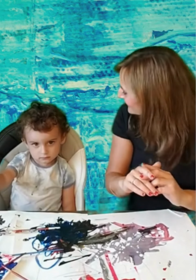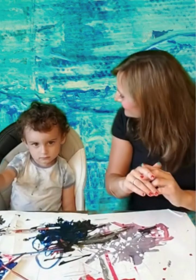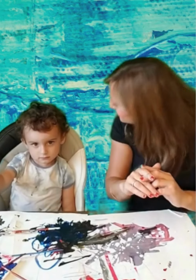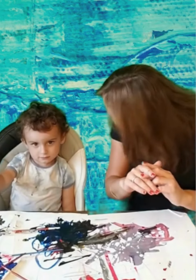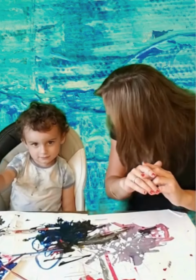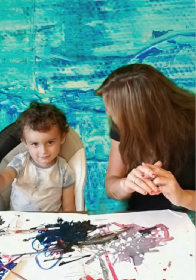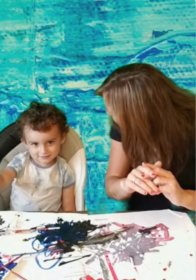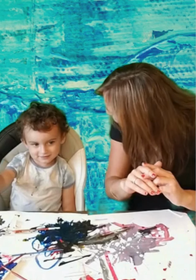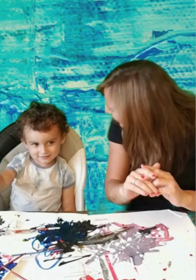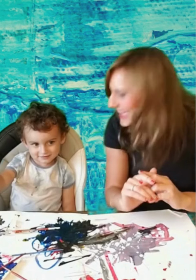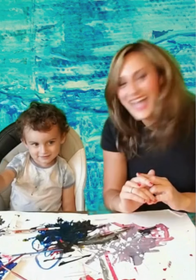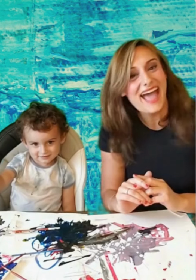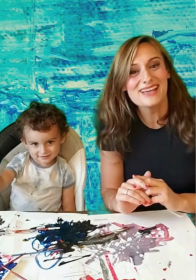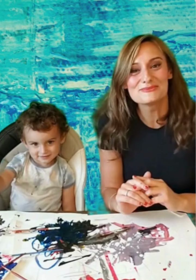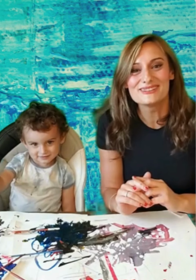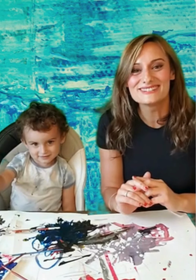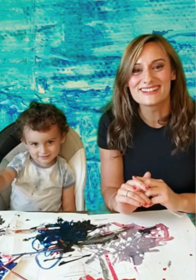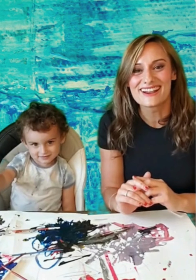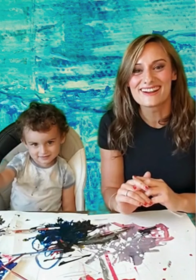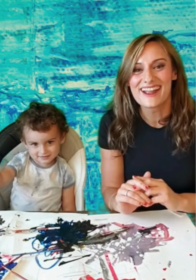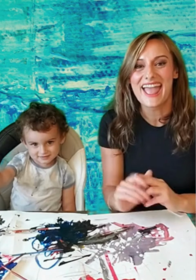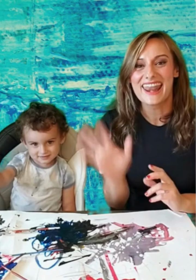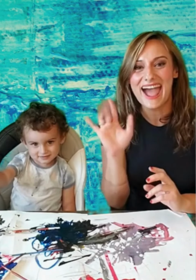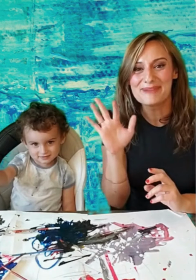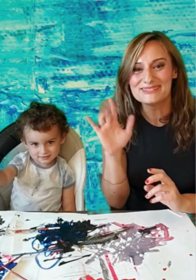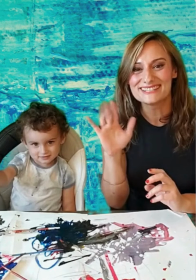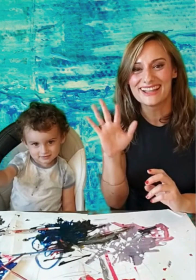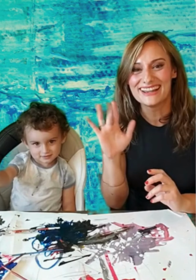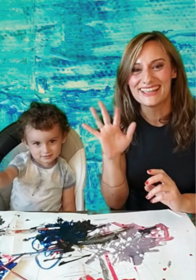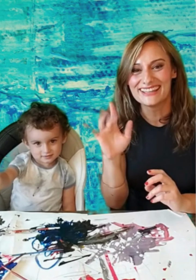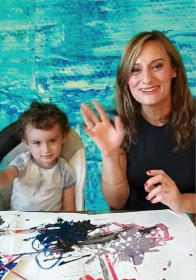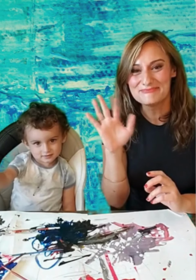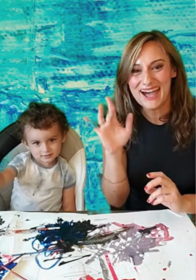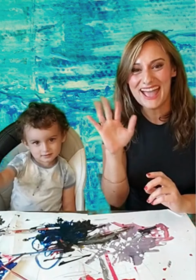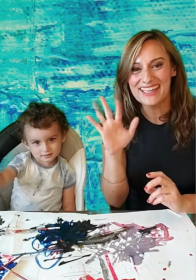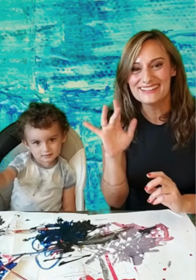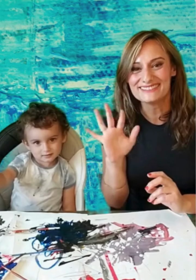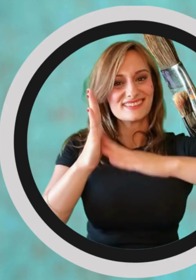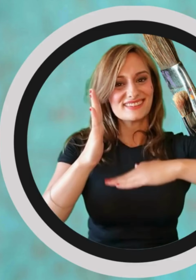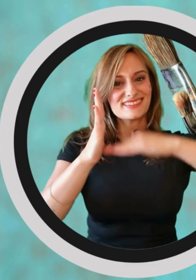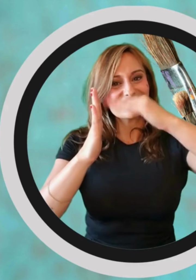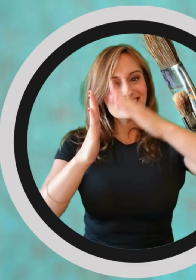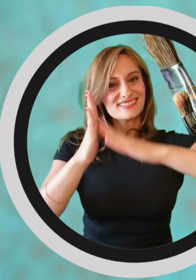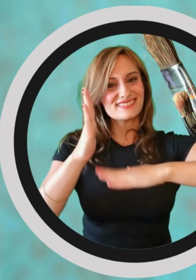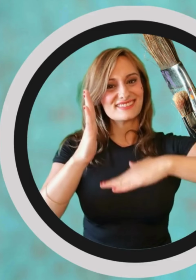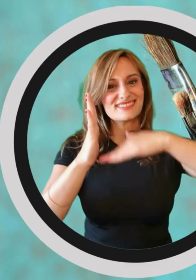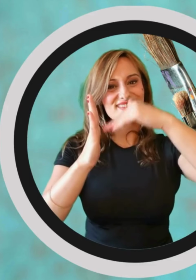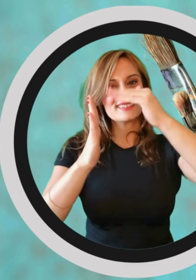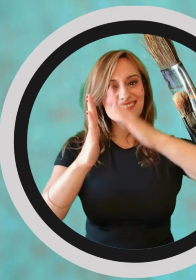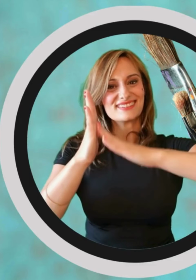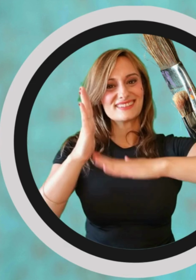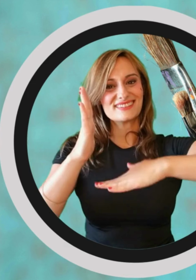like, subscribe, as well as share, and happy signing. Bye!